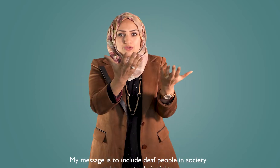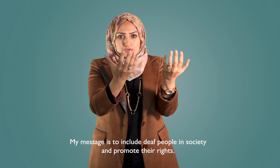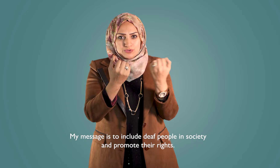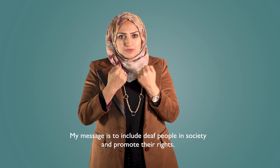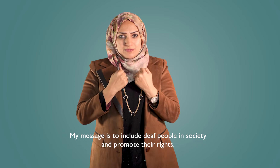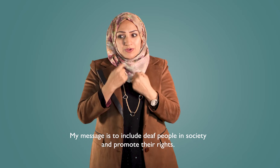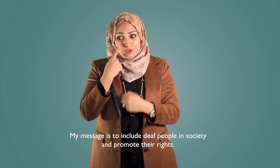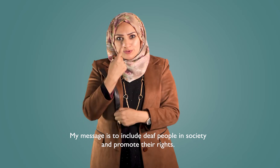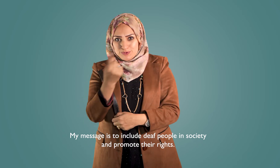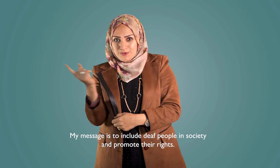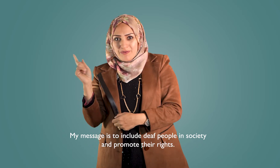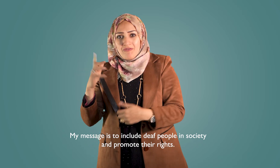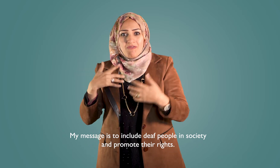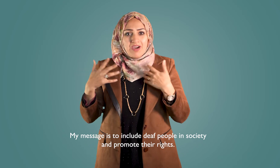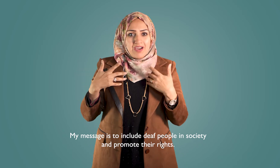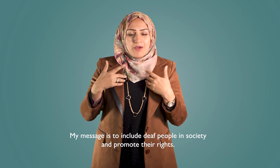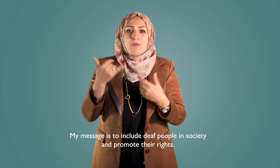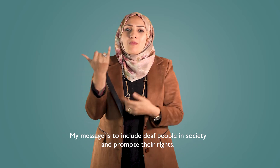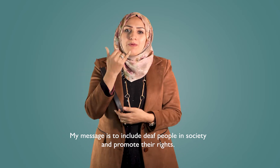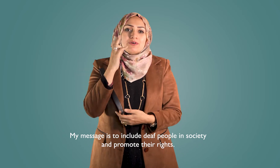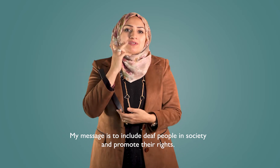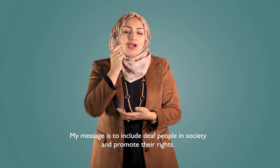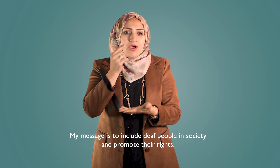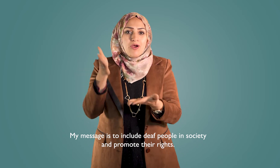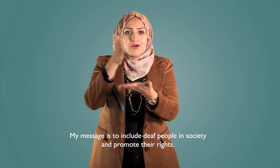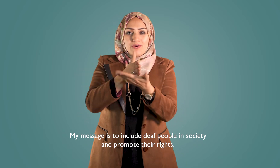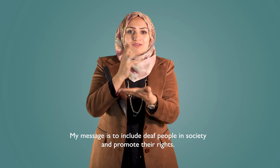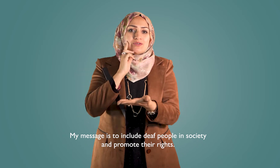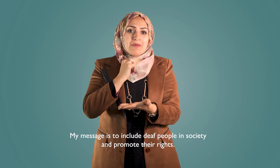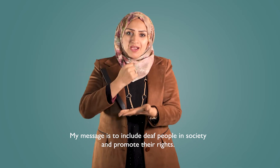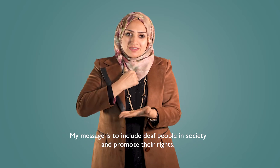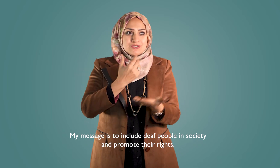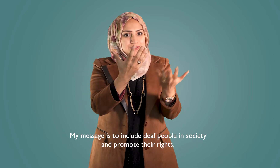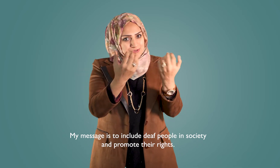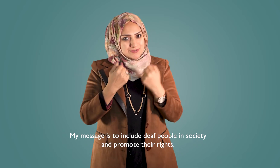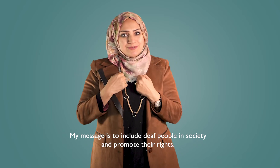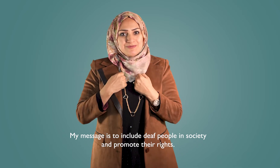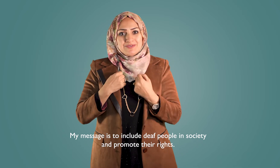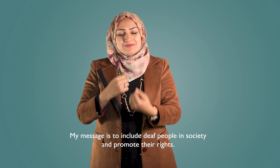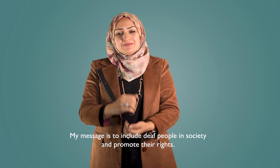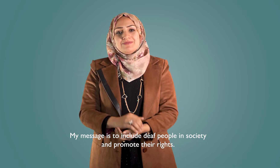My message is to include deaf people in society and promote their rights.